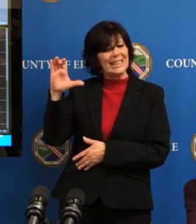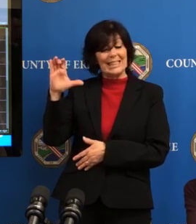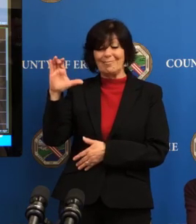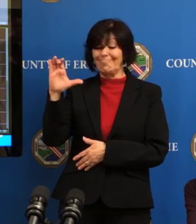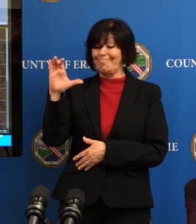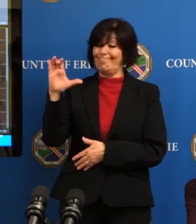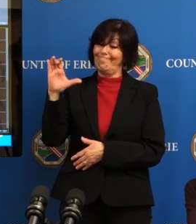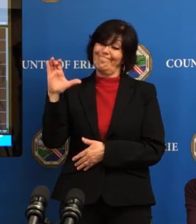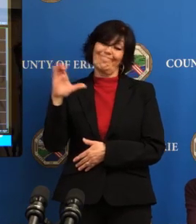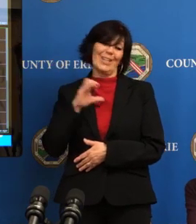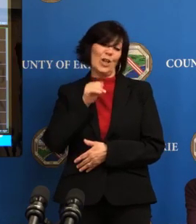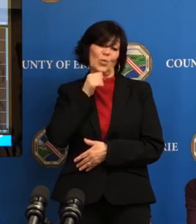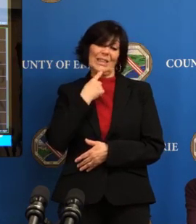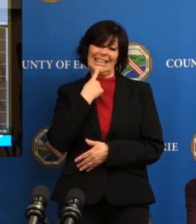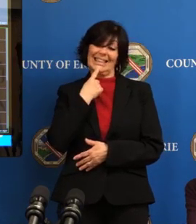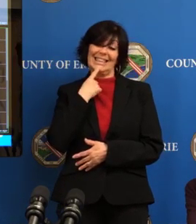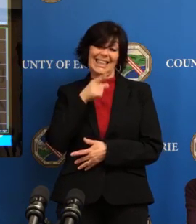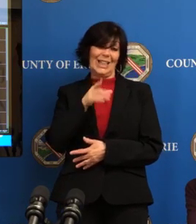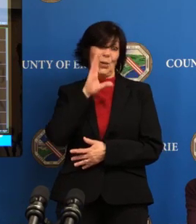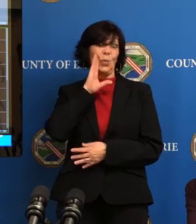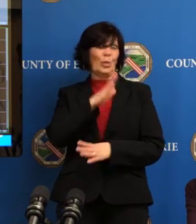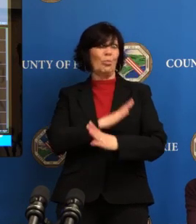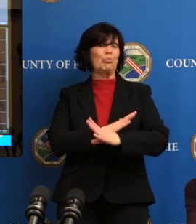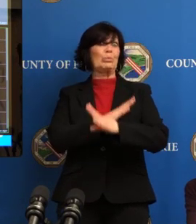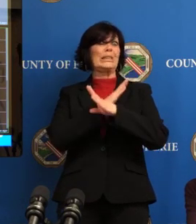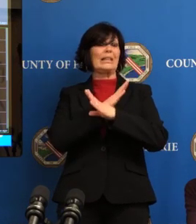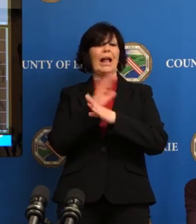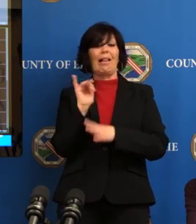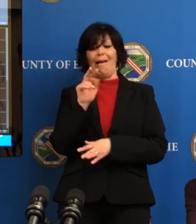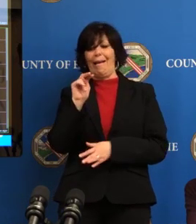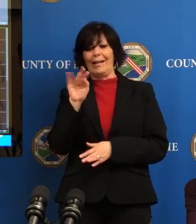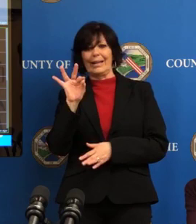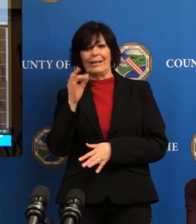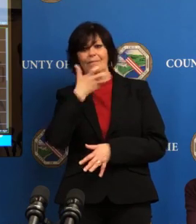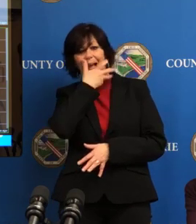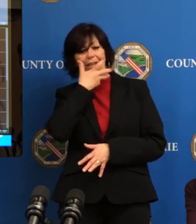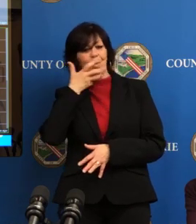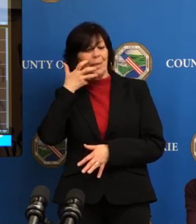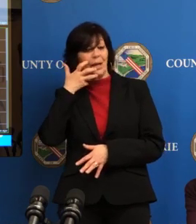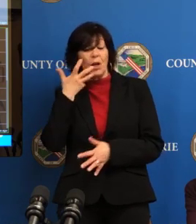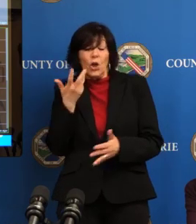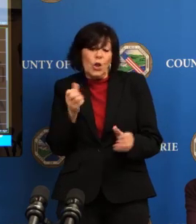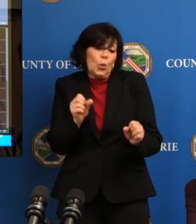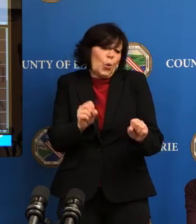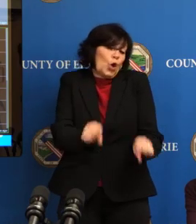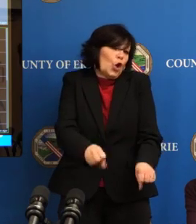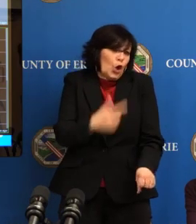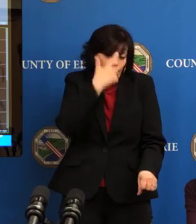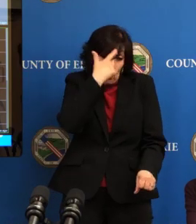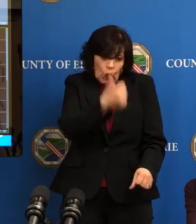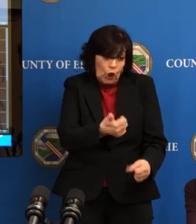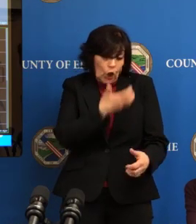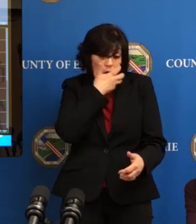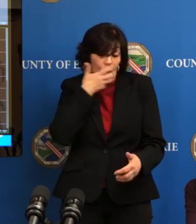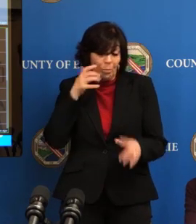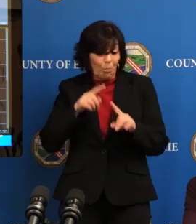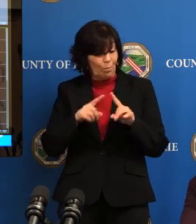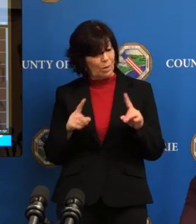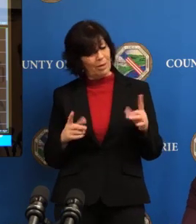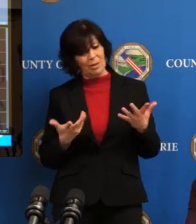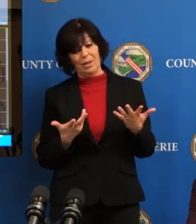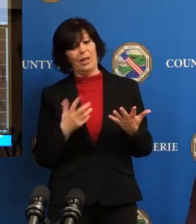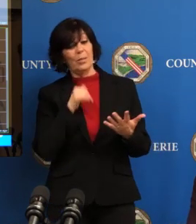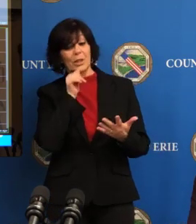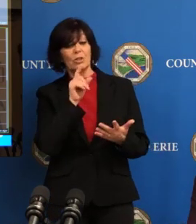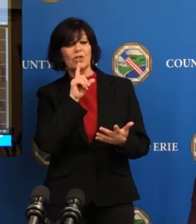wouldn't necessarily say that it's going to protect you at the level of an N95 mask would. People could wear them, but I'm not so certain that they're going